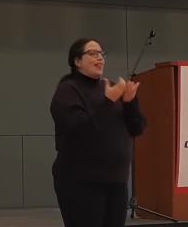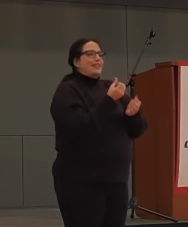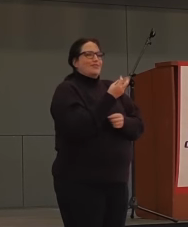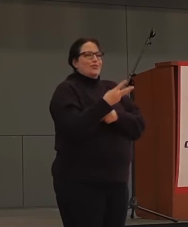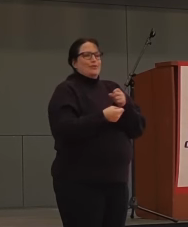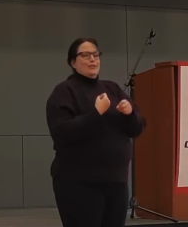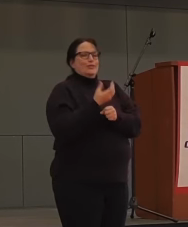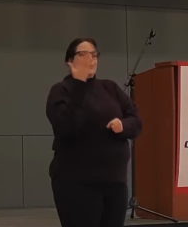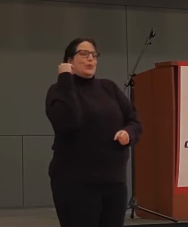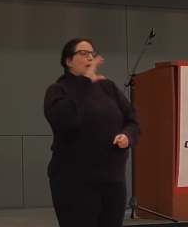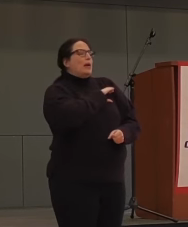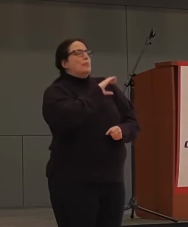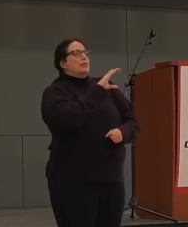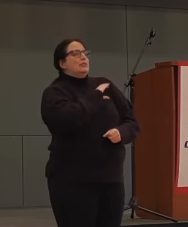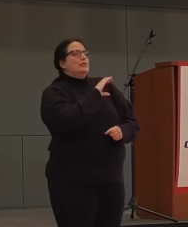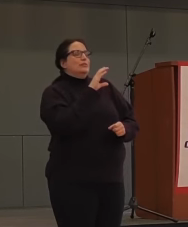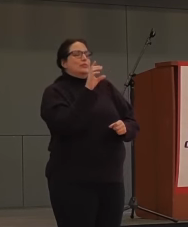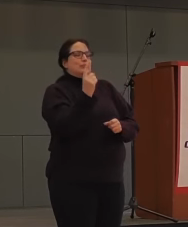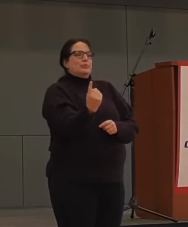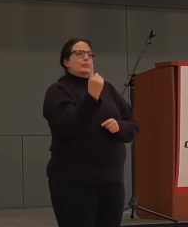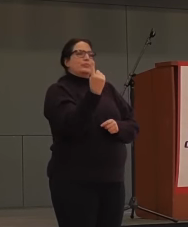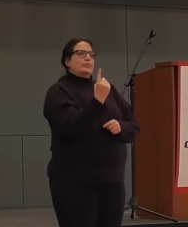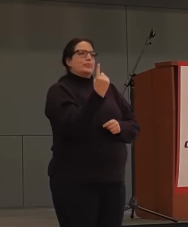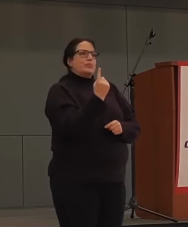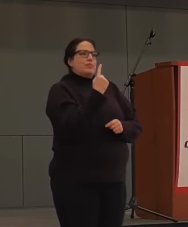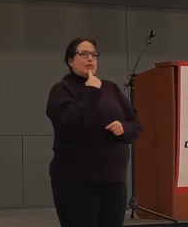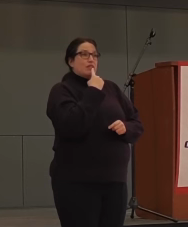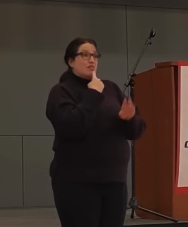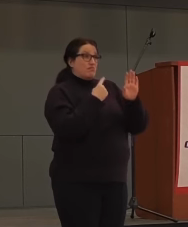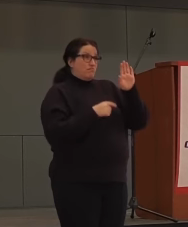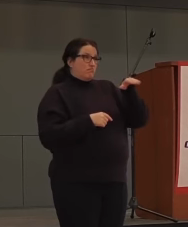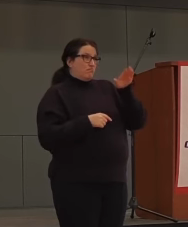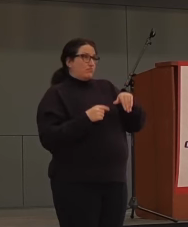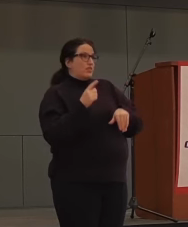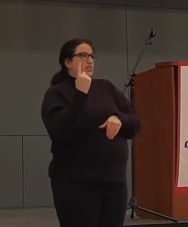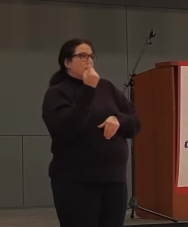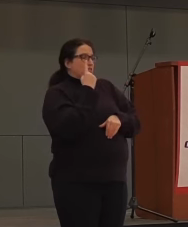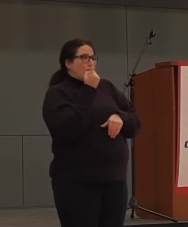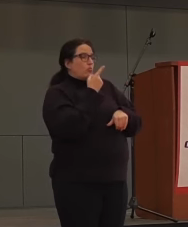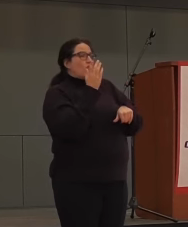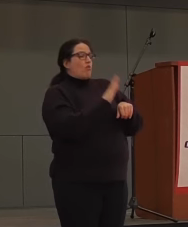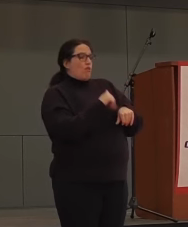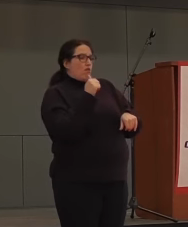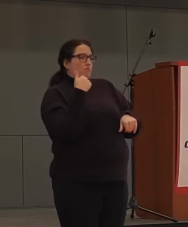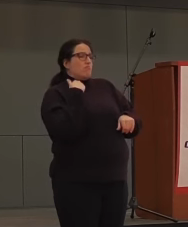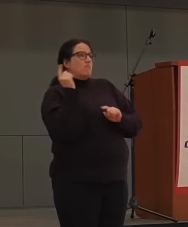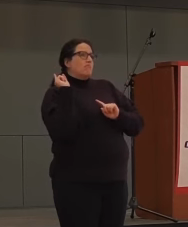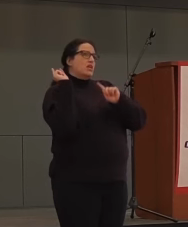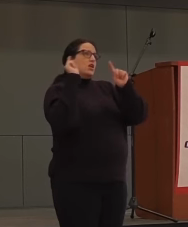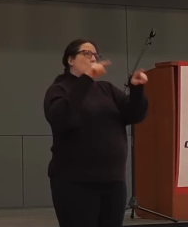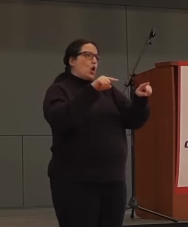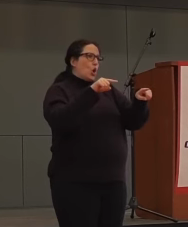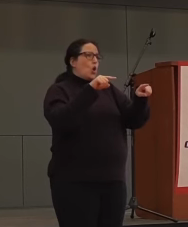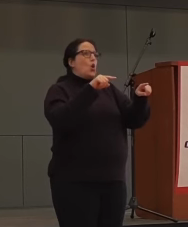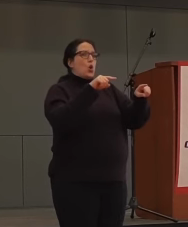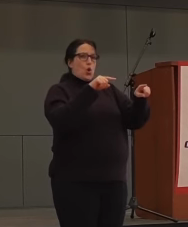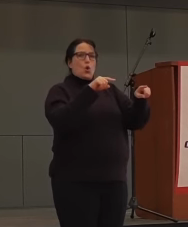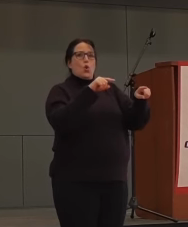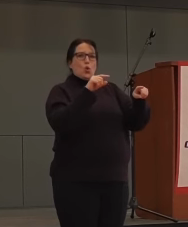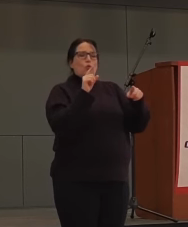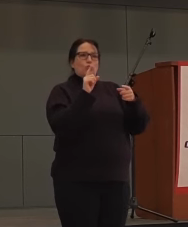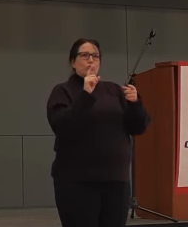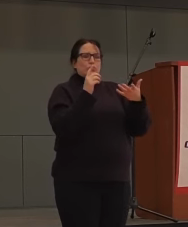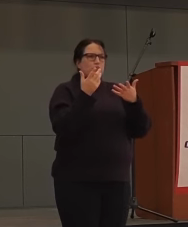class. She came up afterward and said they got called out to a call where someone appeared to be